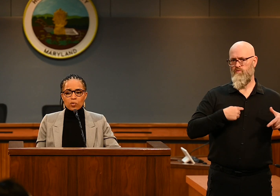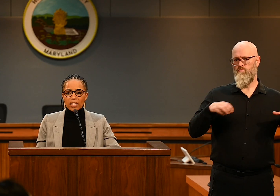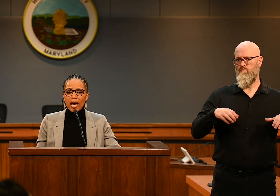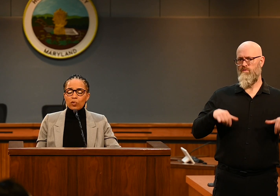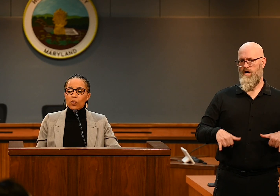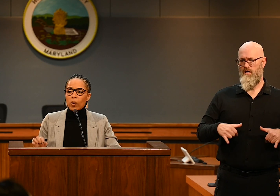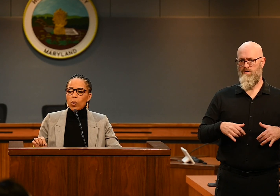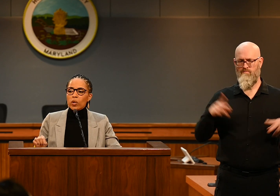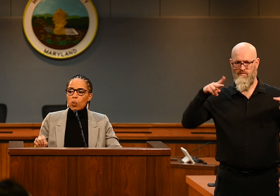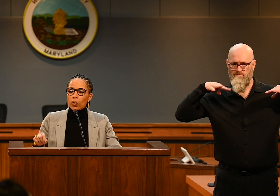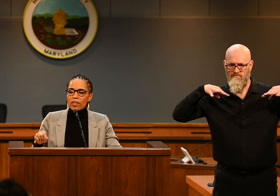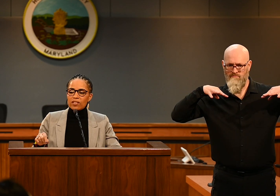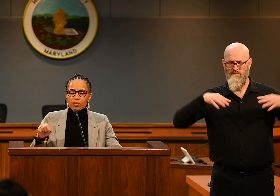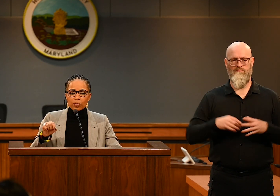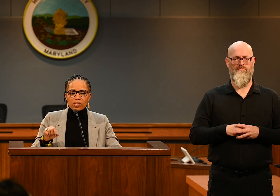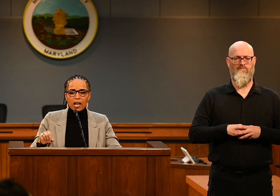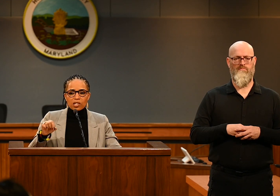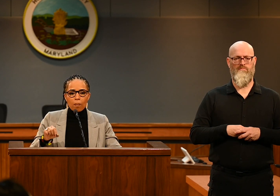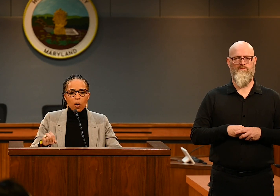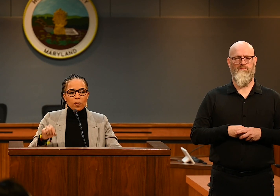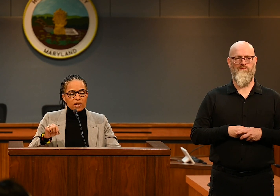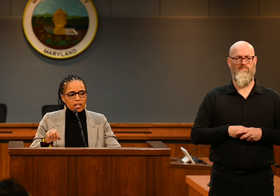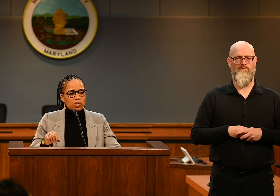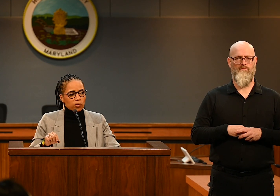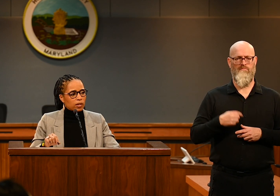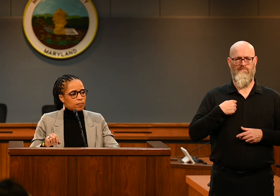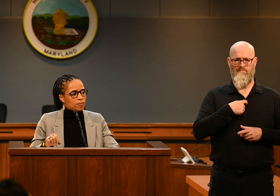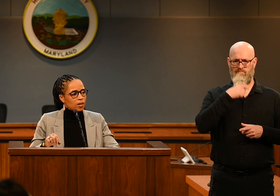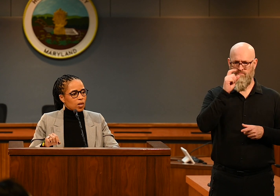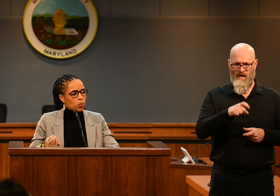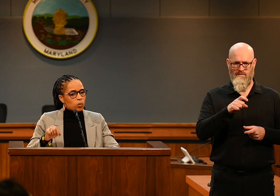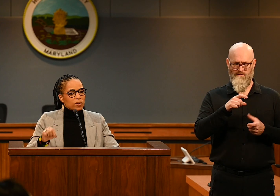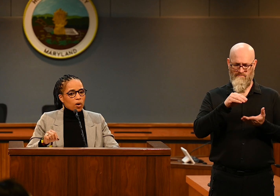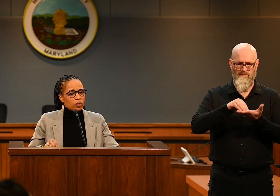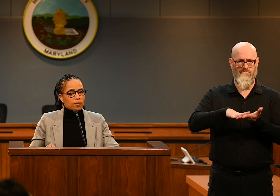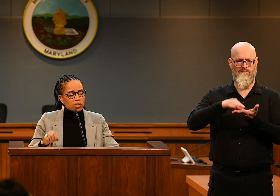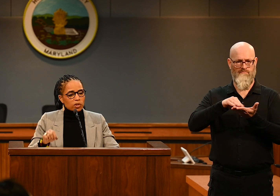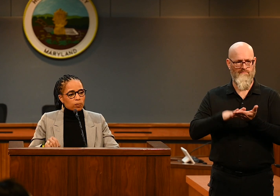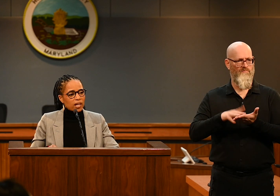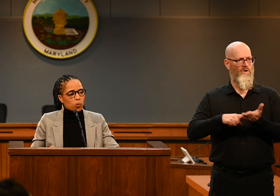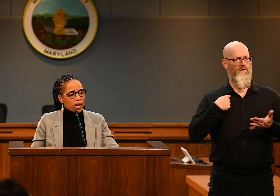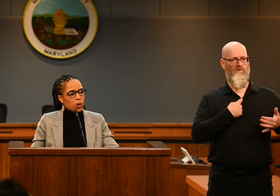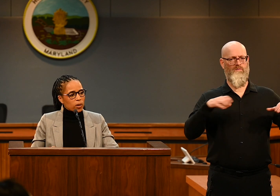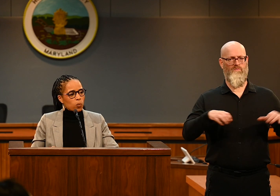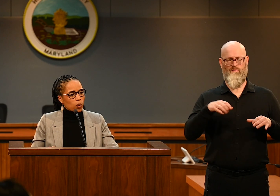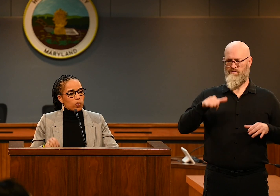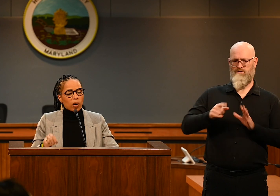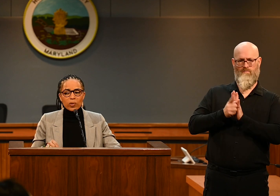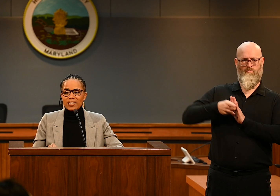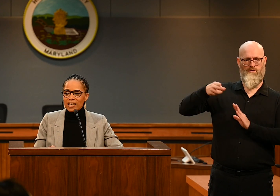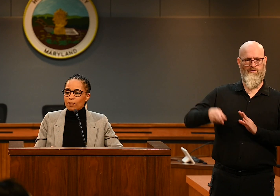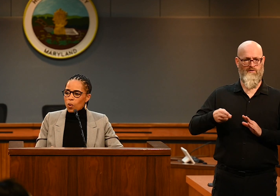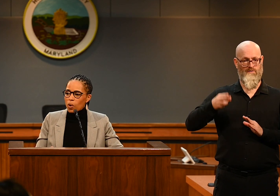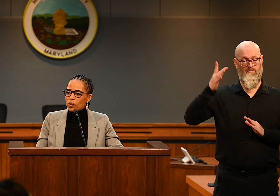have to account for where we were at this precise moment in history. we will be called upon to explain where we were and